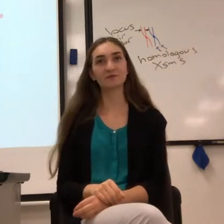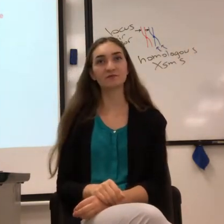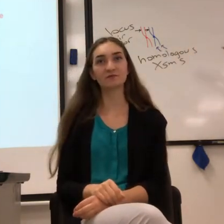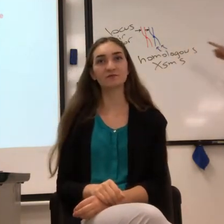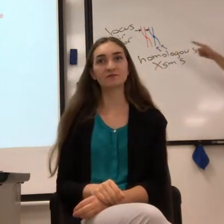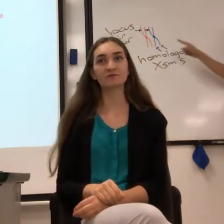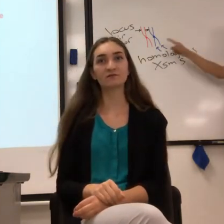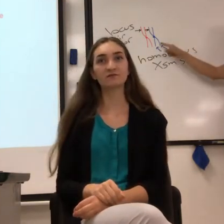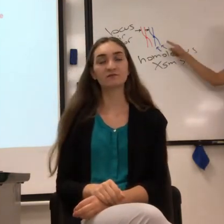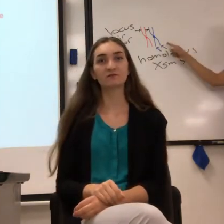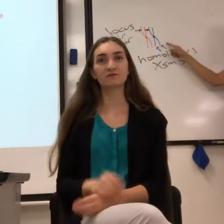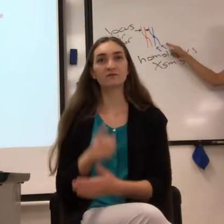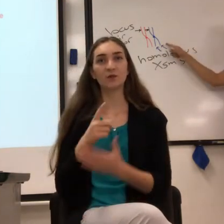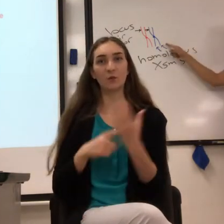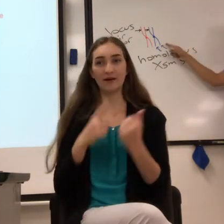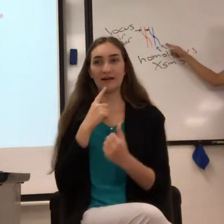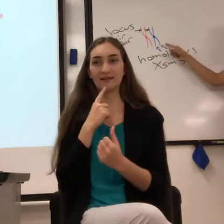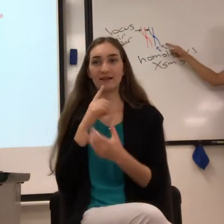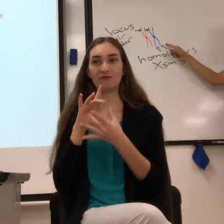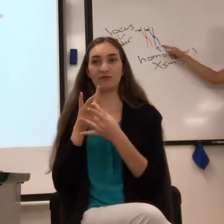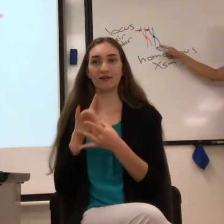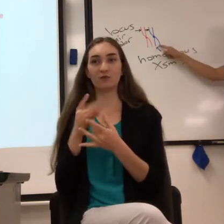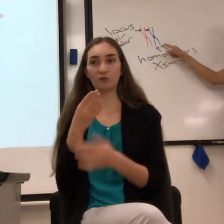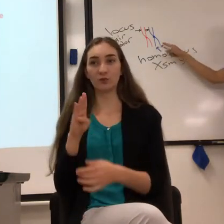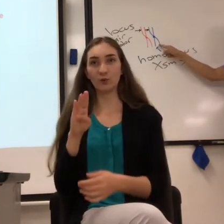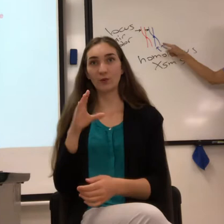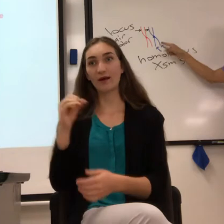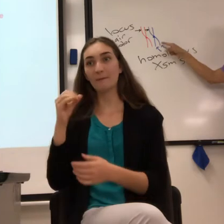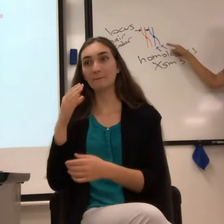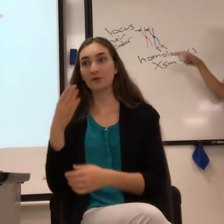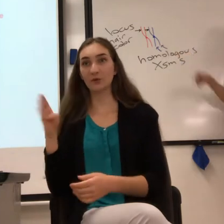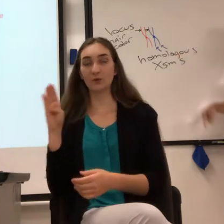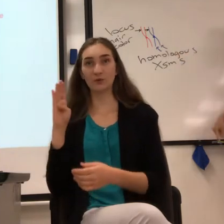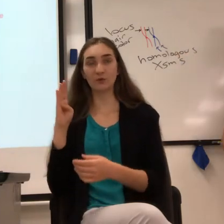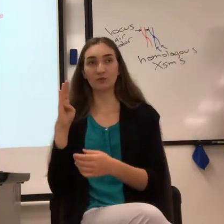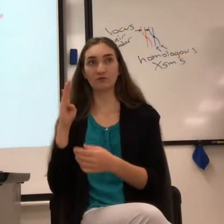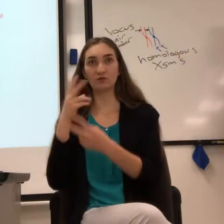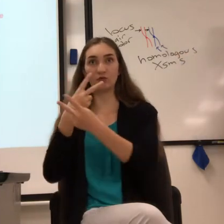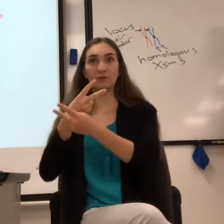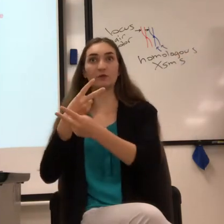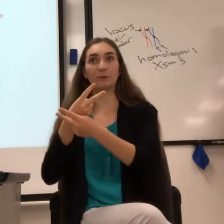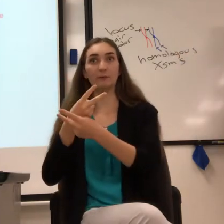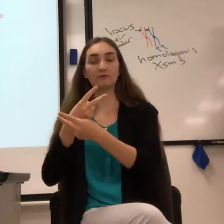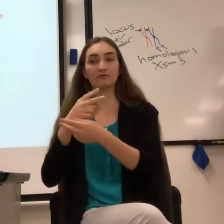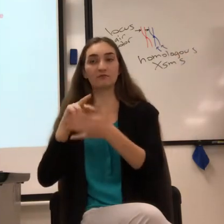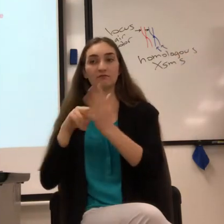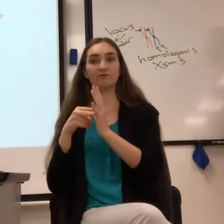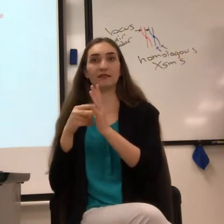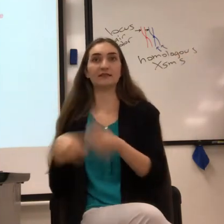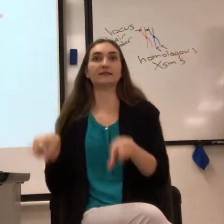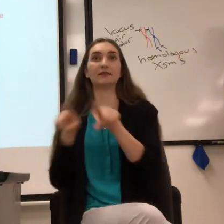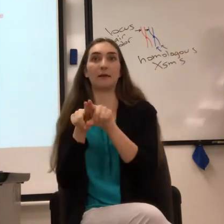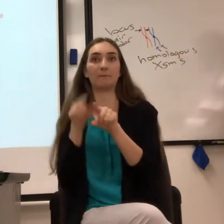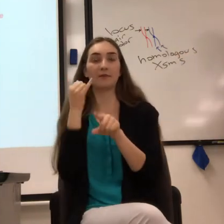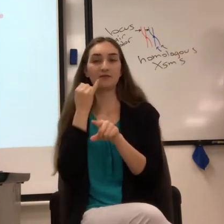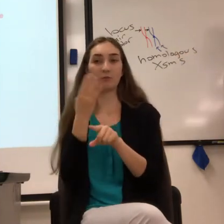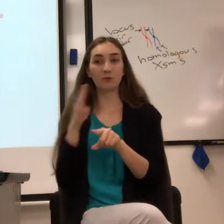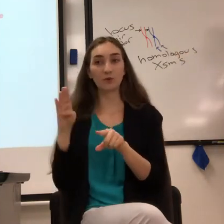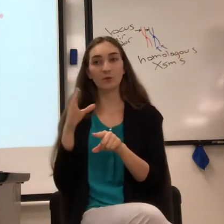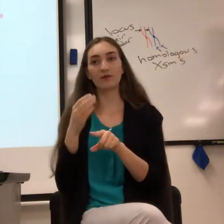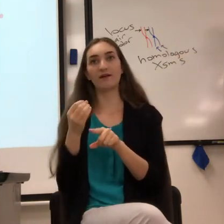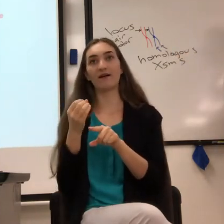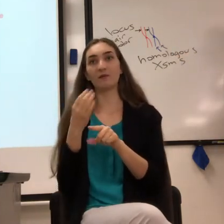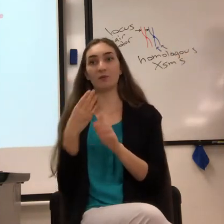about the blue to the blue? When DNA replicates, the blue to the, they're the same chromosome. It's a